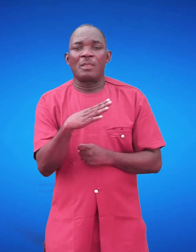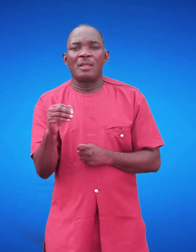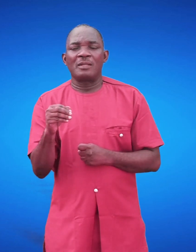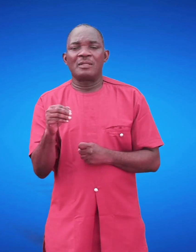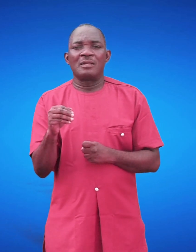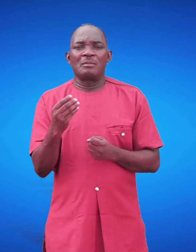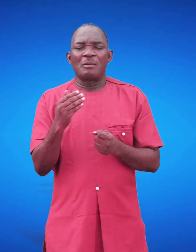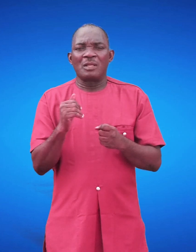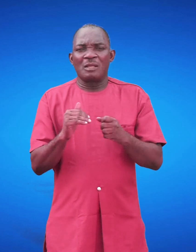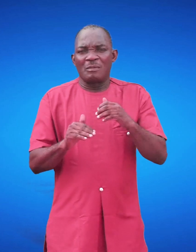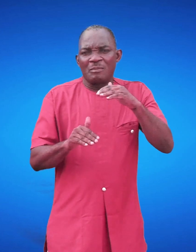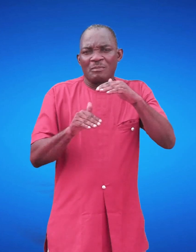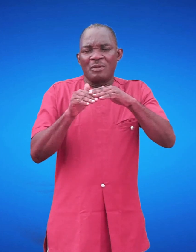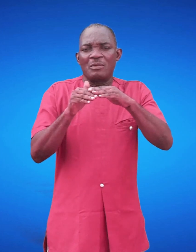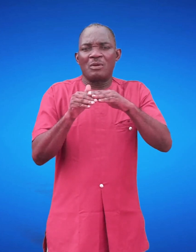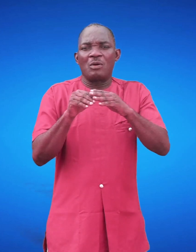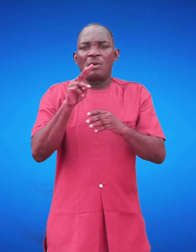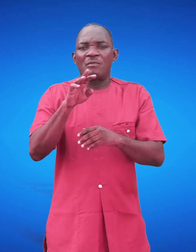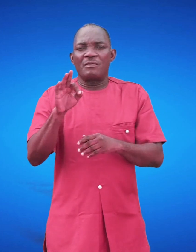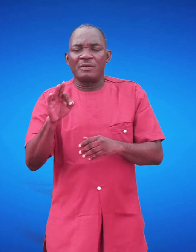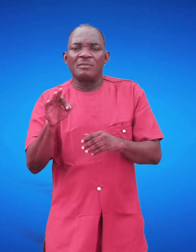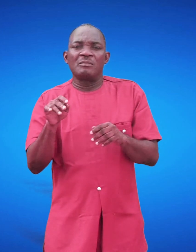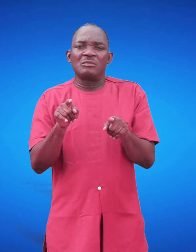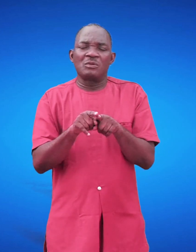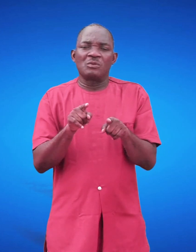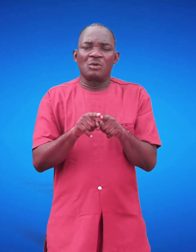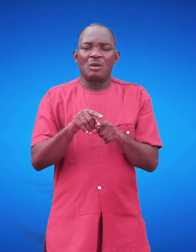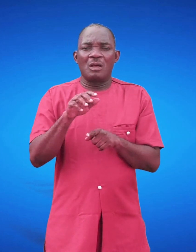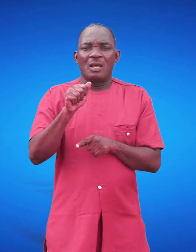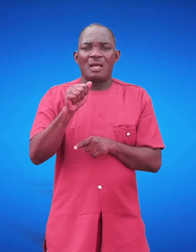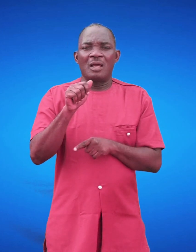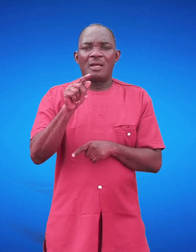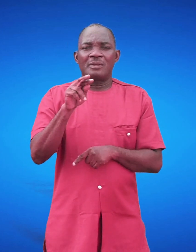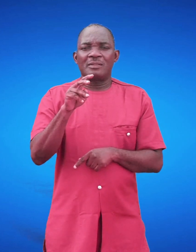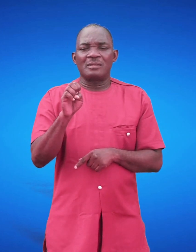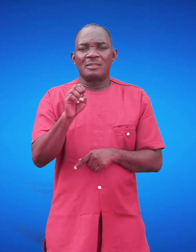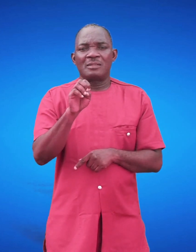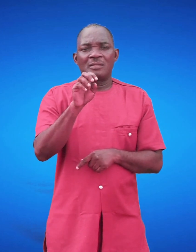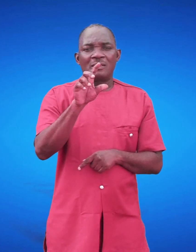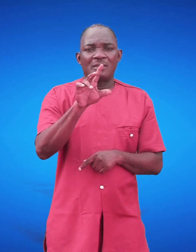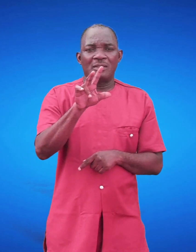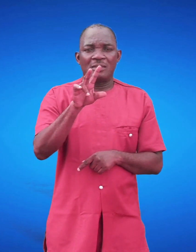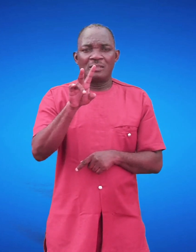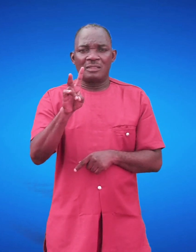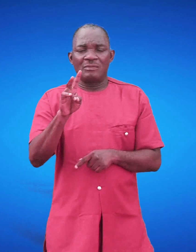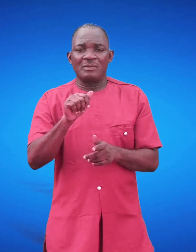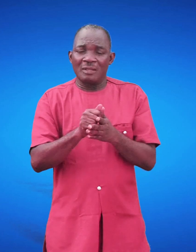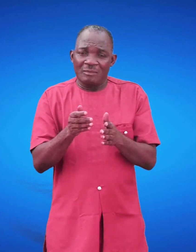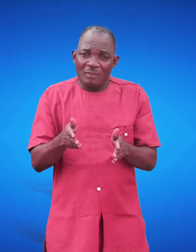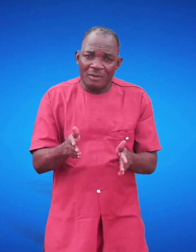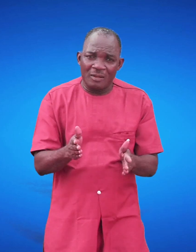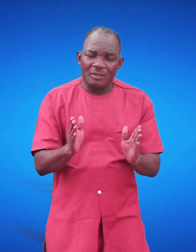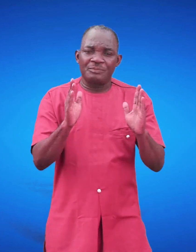maximum welfare, and Article 37, which guarantees